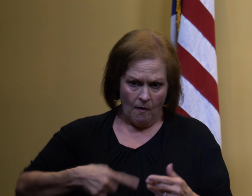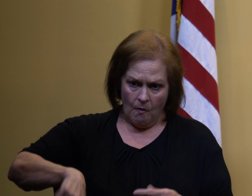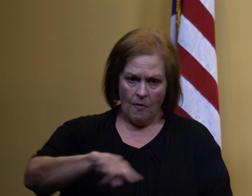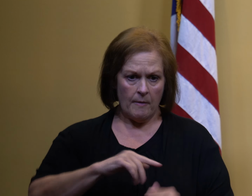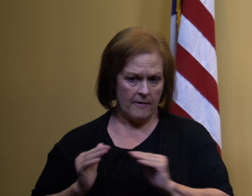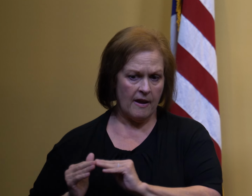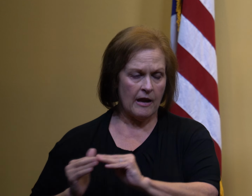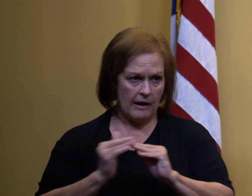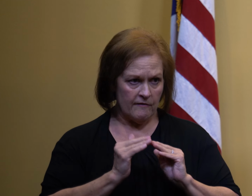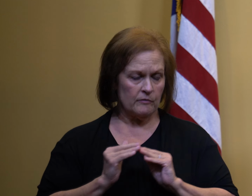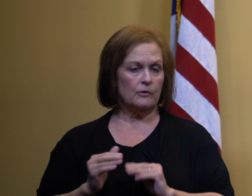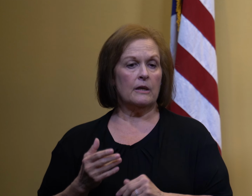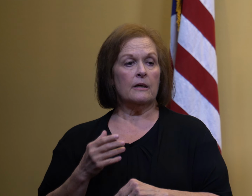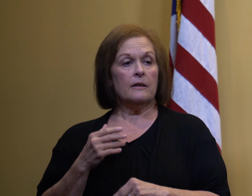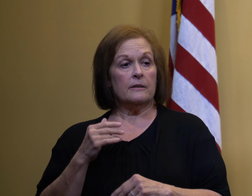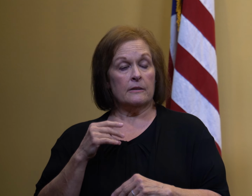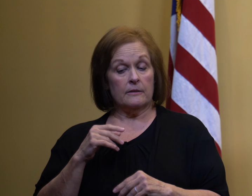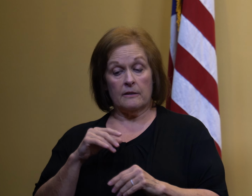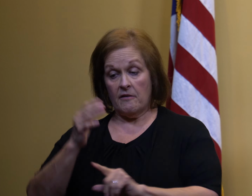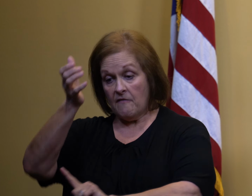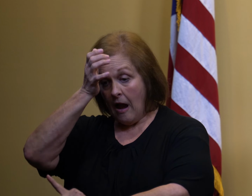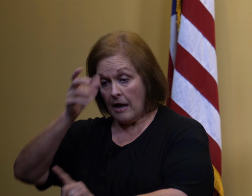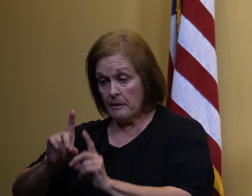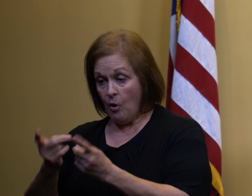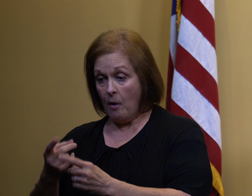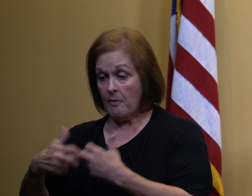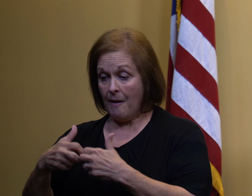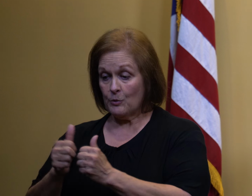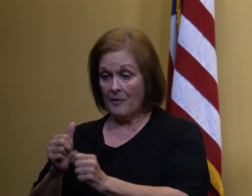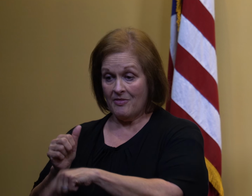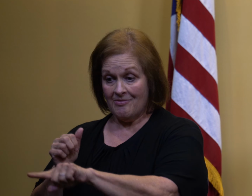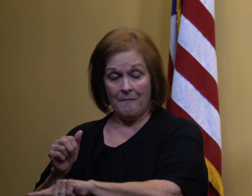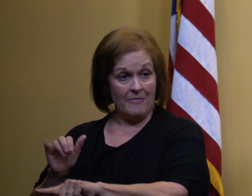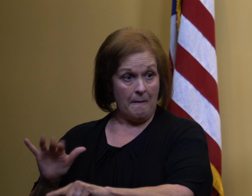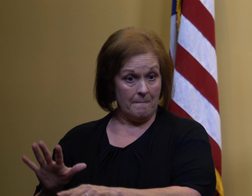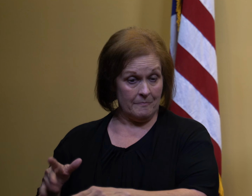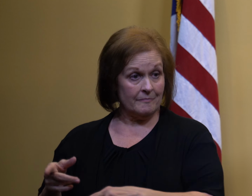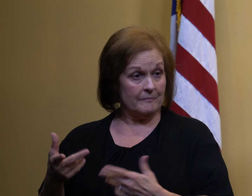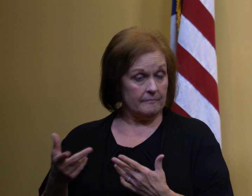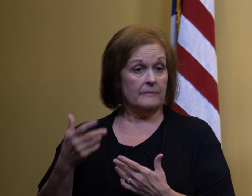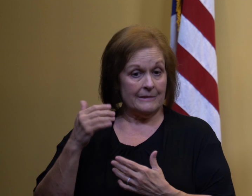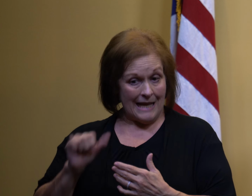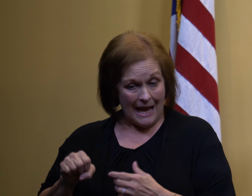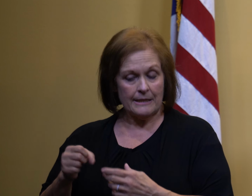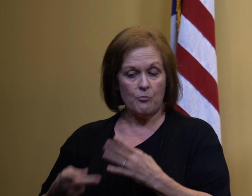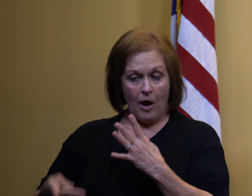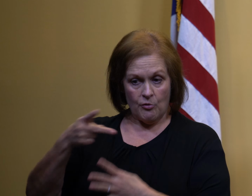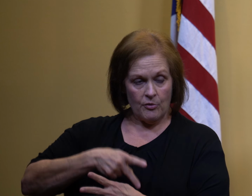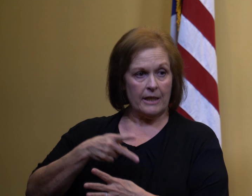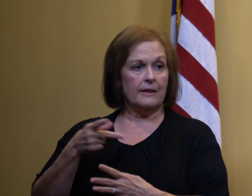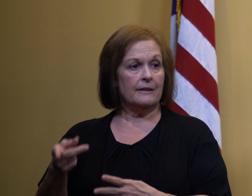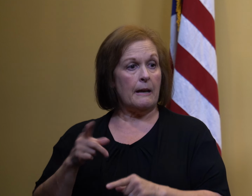New Orleans. And so when it comes to the fire department and the issues that we're having around facilities, it's a priority, and it is there